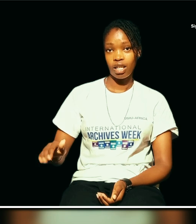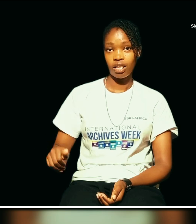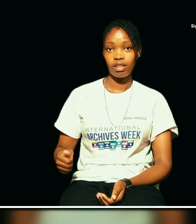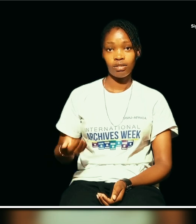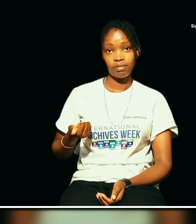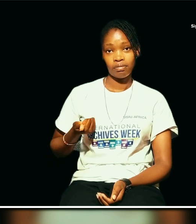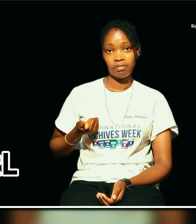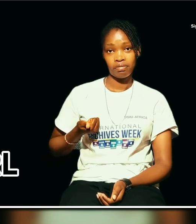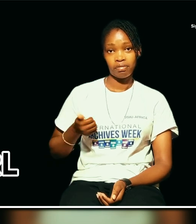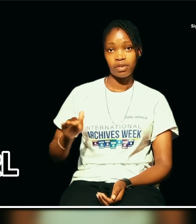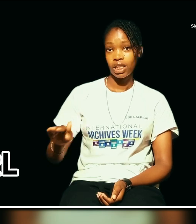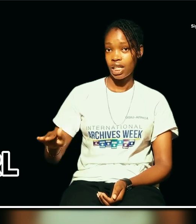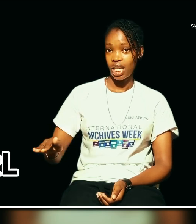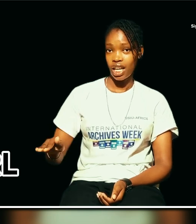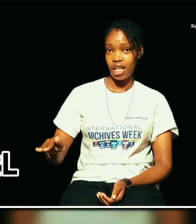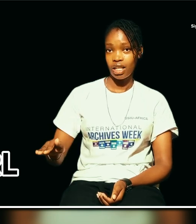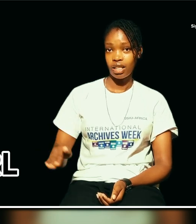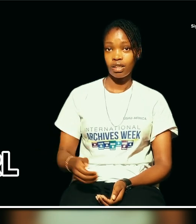girl,